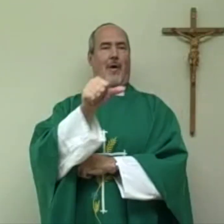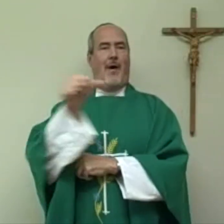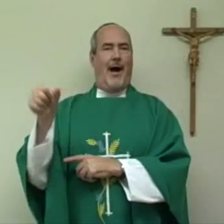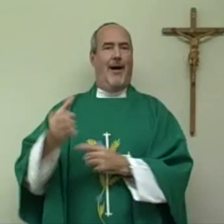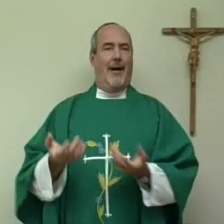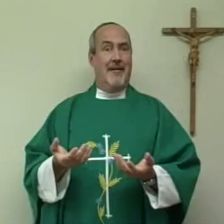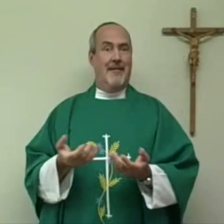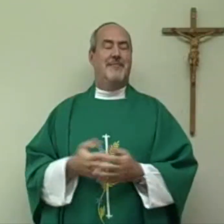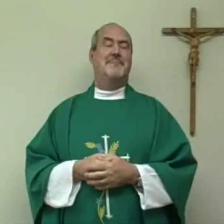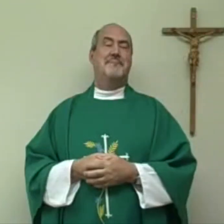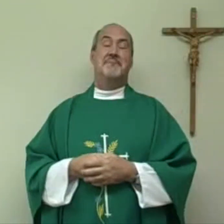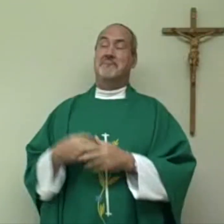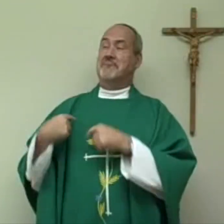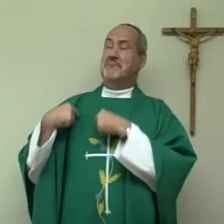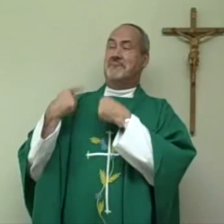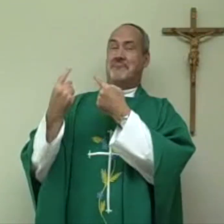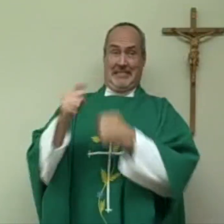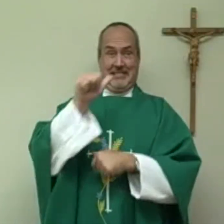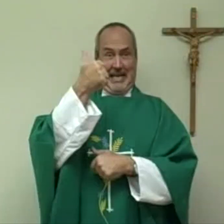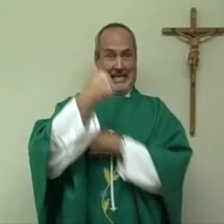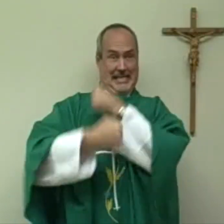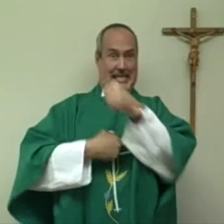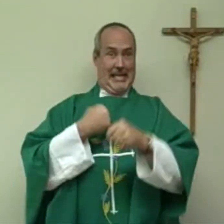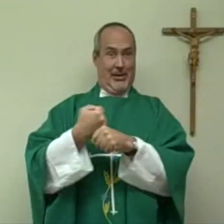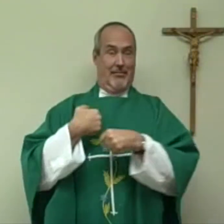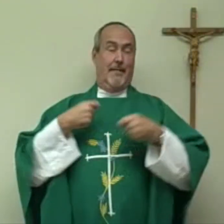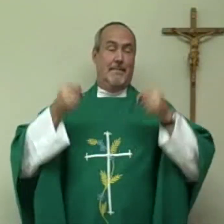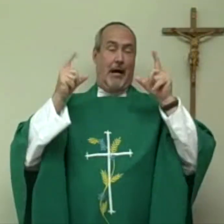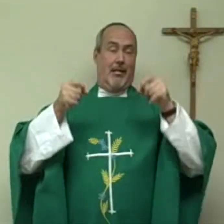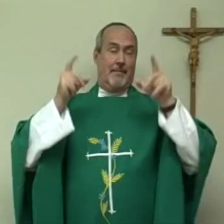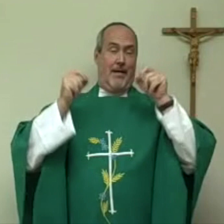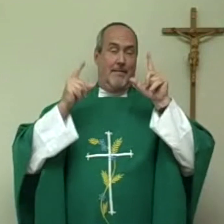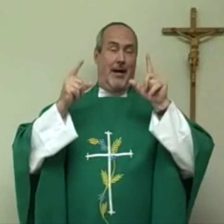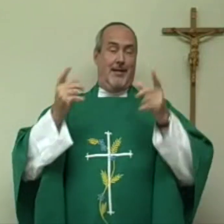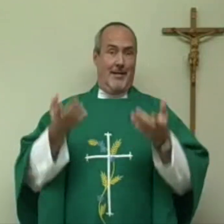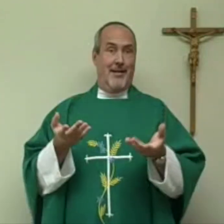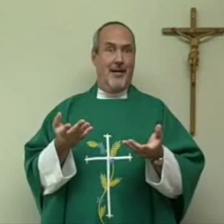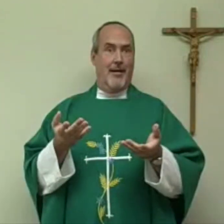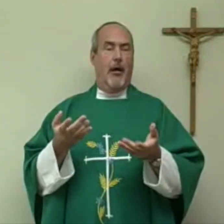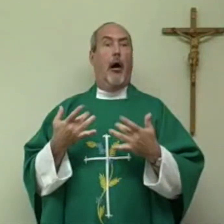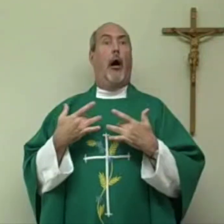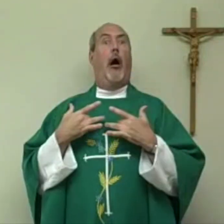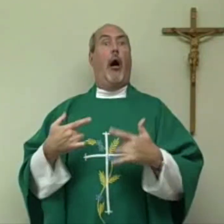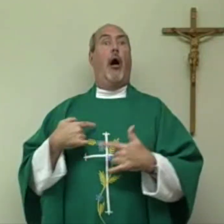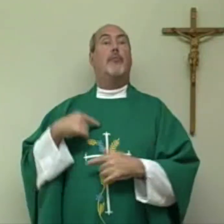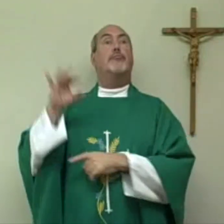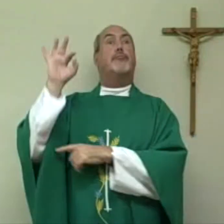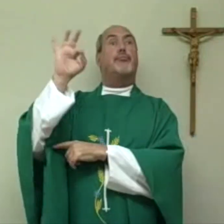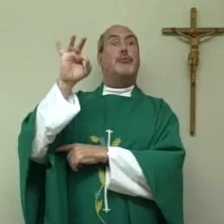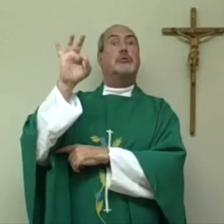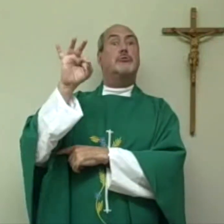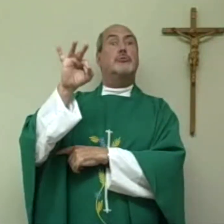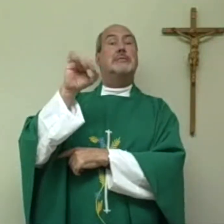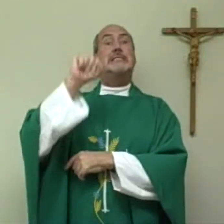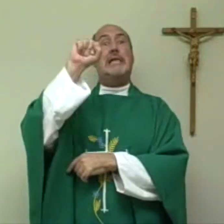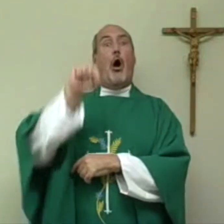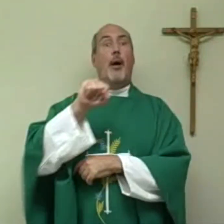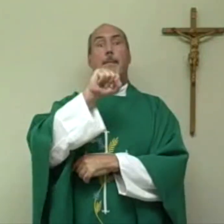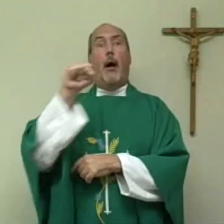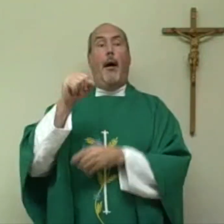also heal by anointing people. And in my 10 years or so of doing vlogs,